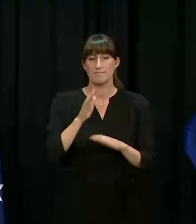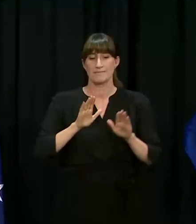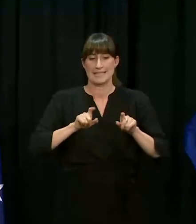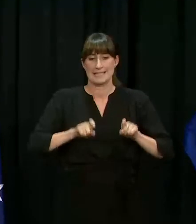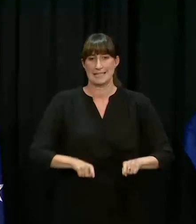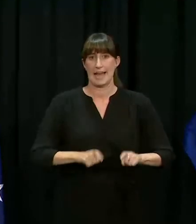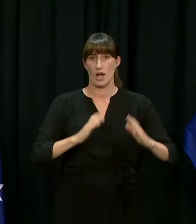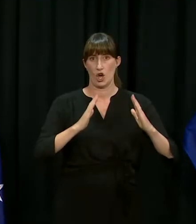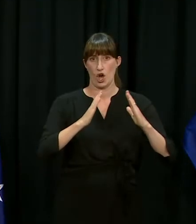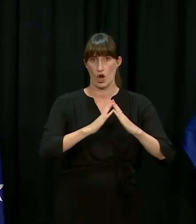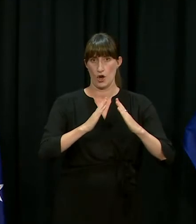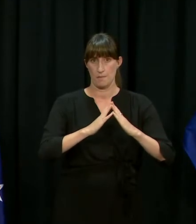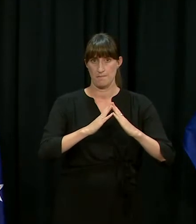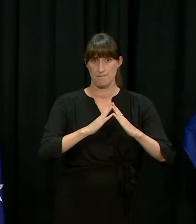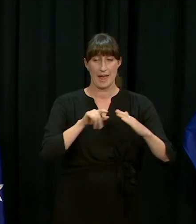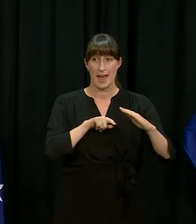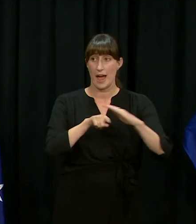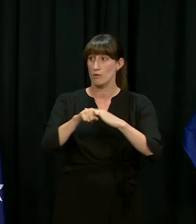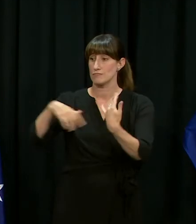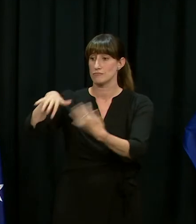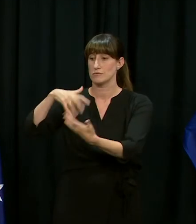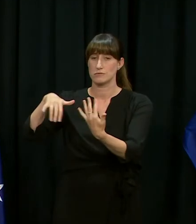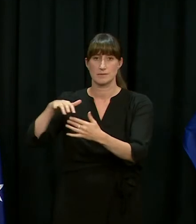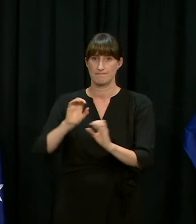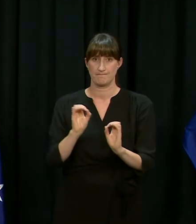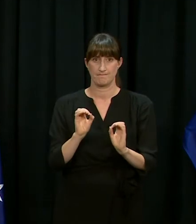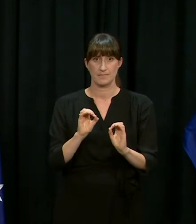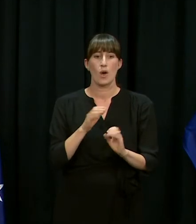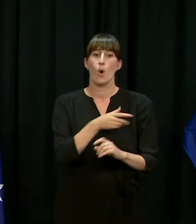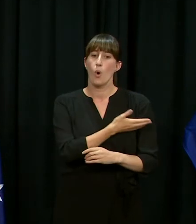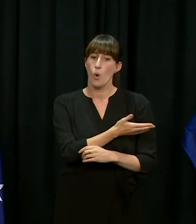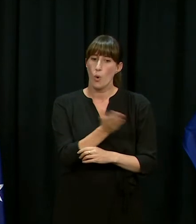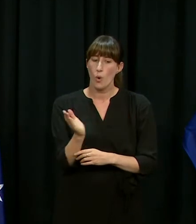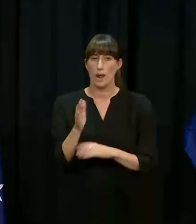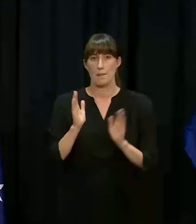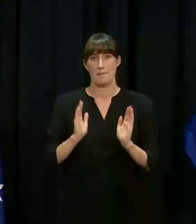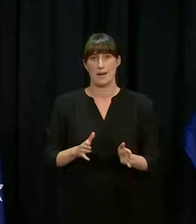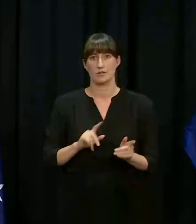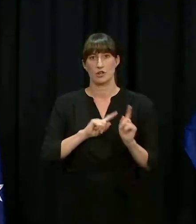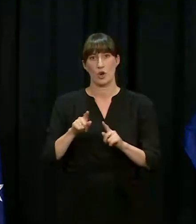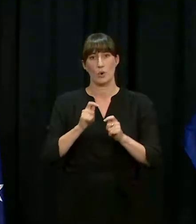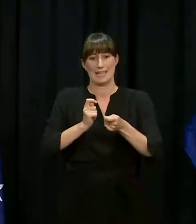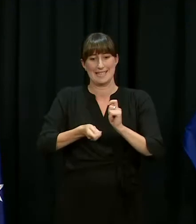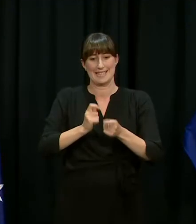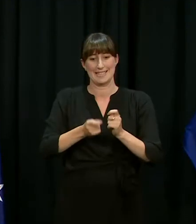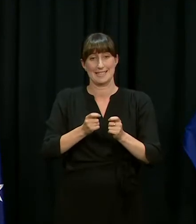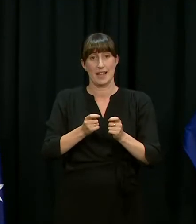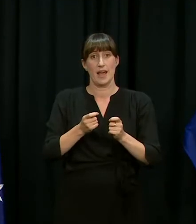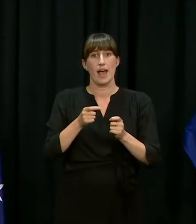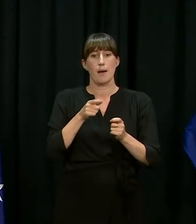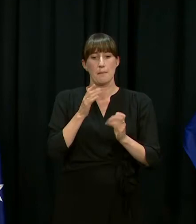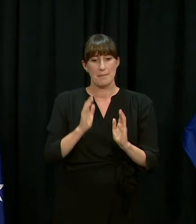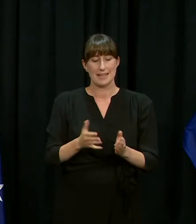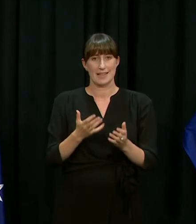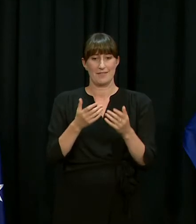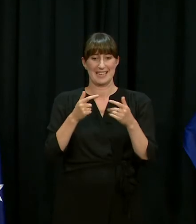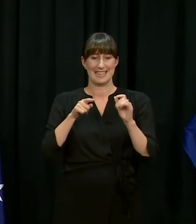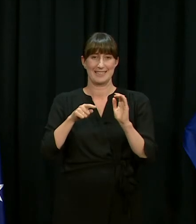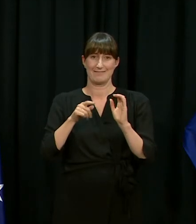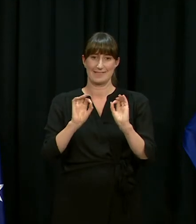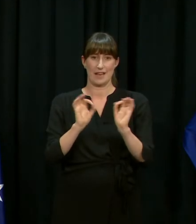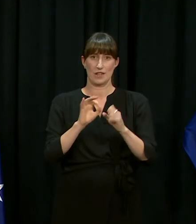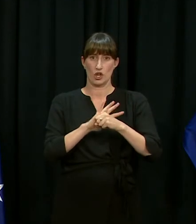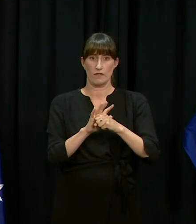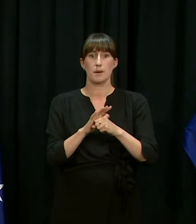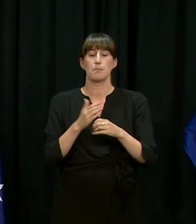a negative test before they can return to school on Monday. A quick reminder of what Alert Level 2 means for the rest